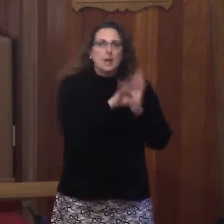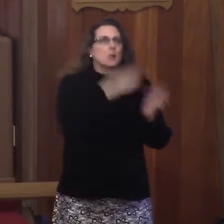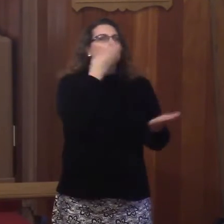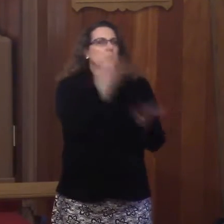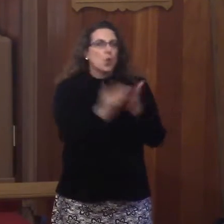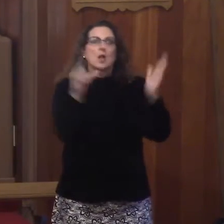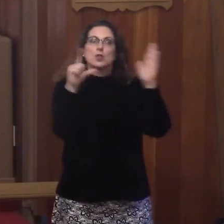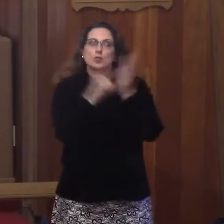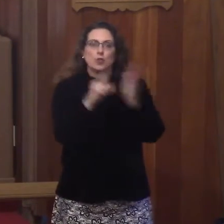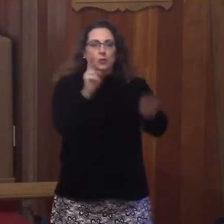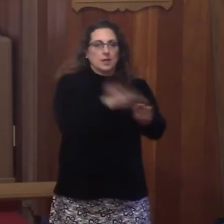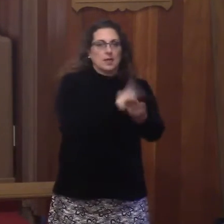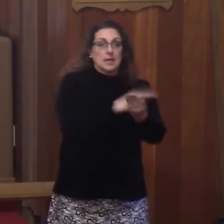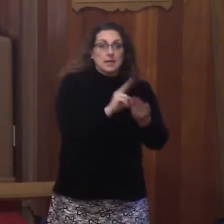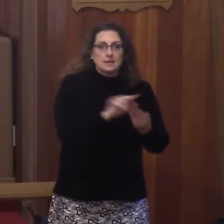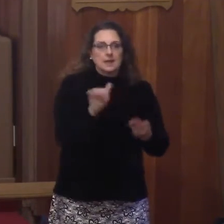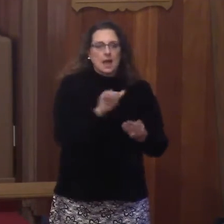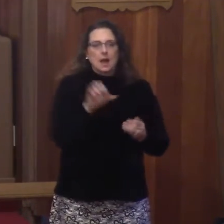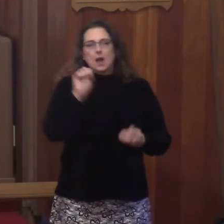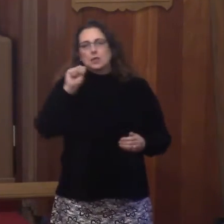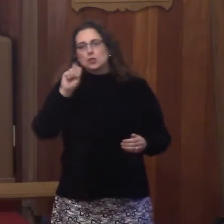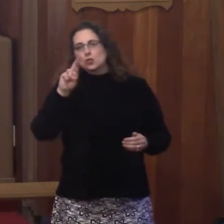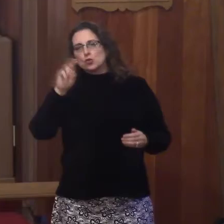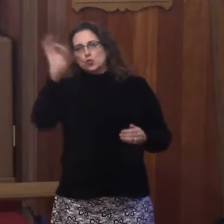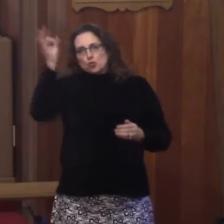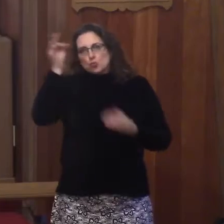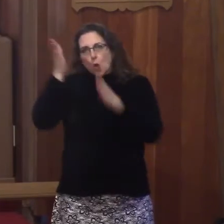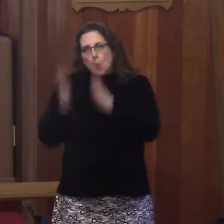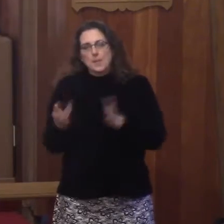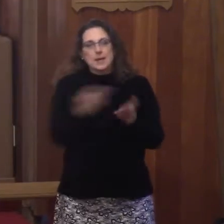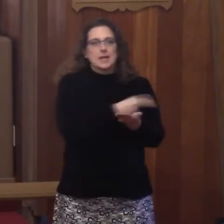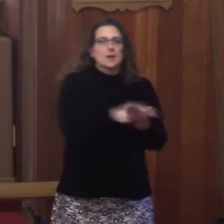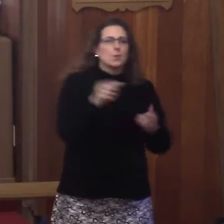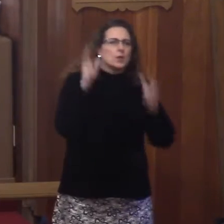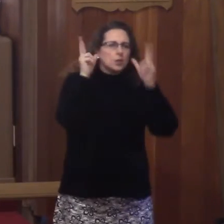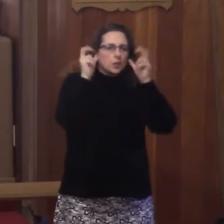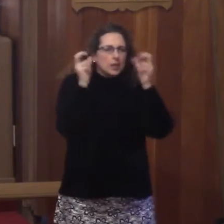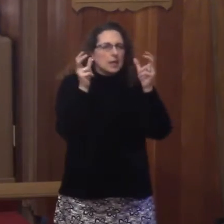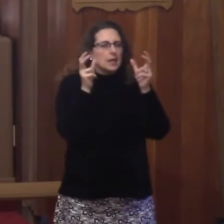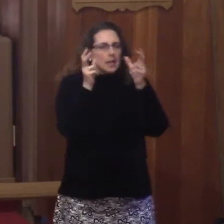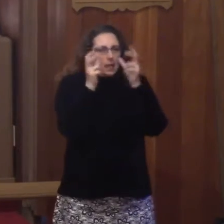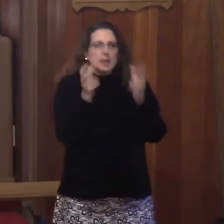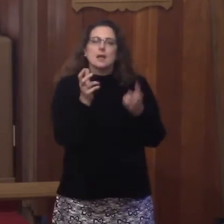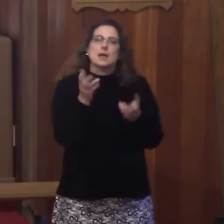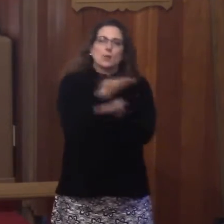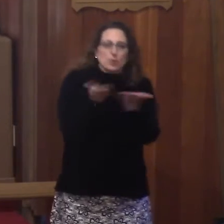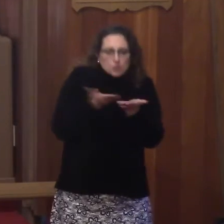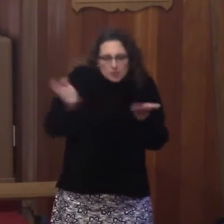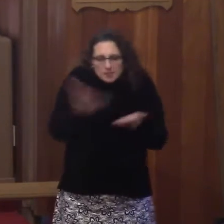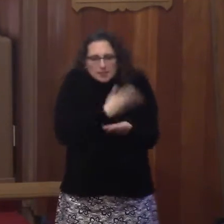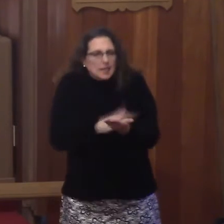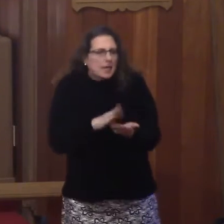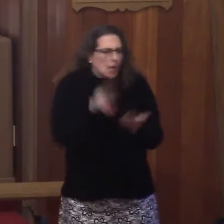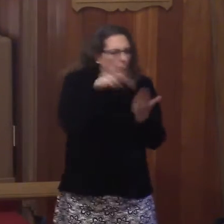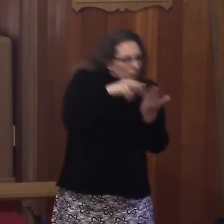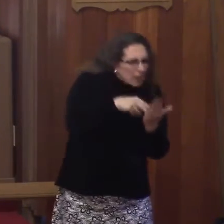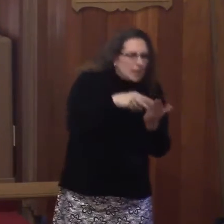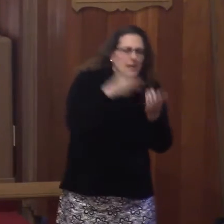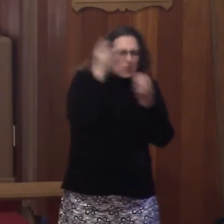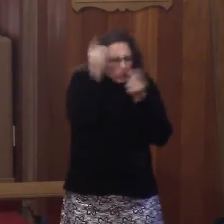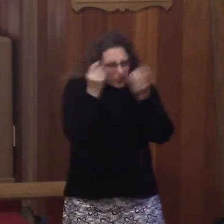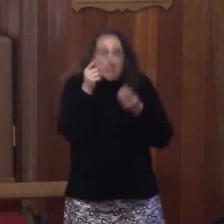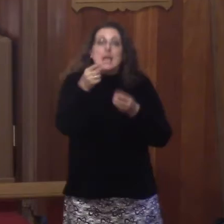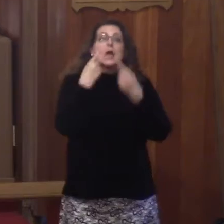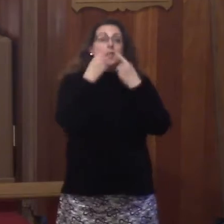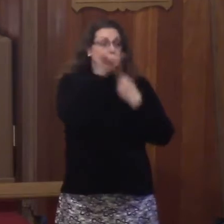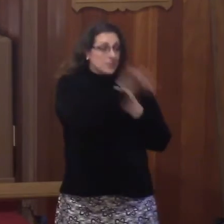Lutheran hymns like our sermon hymn. When you actually hear what you're singing and read it and contemplate it, it proclaims